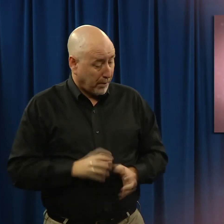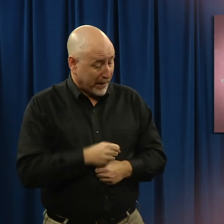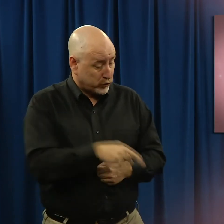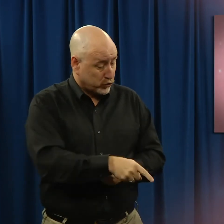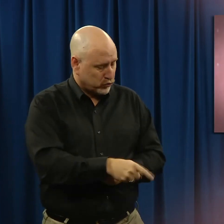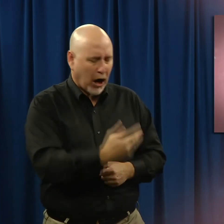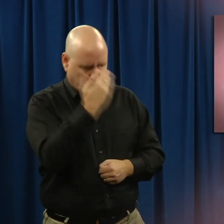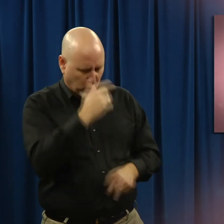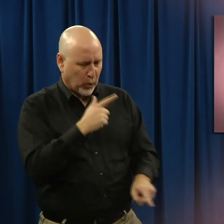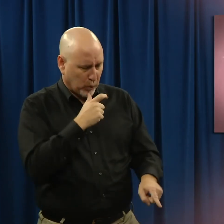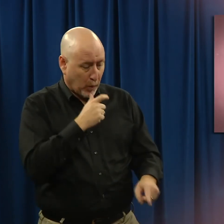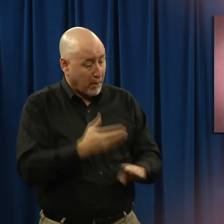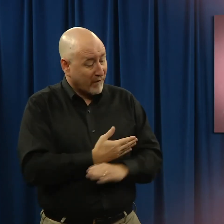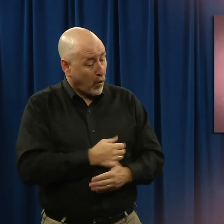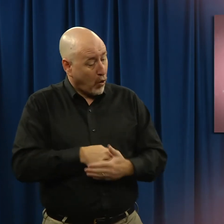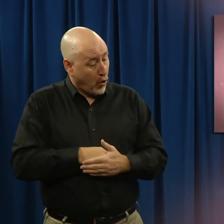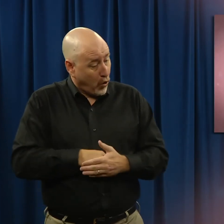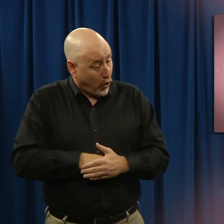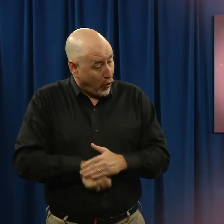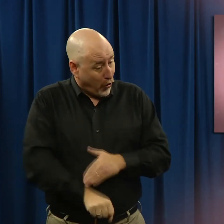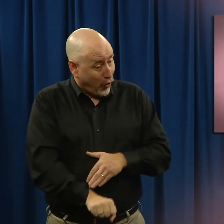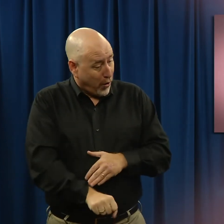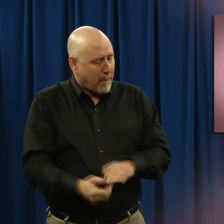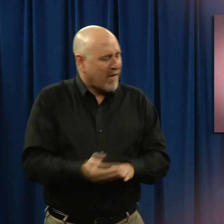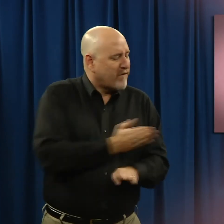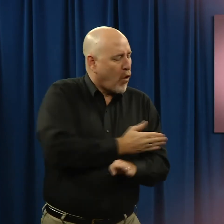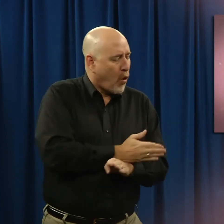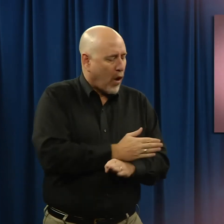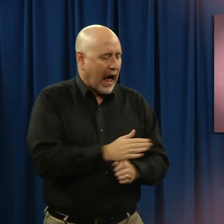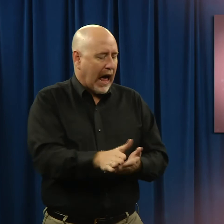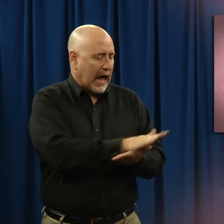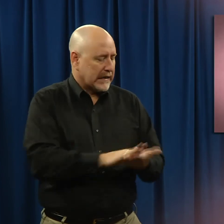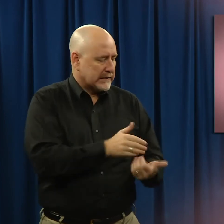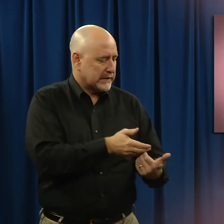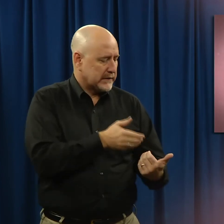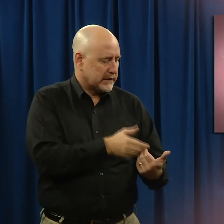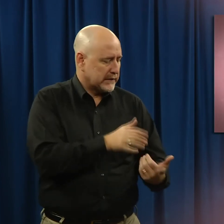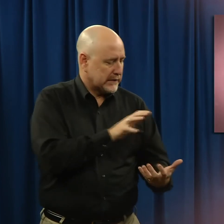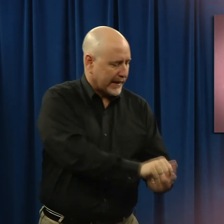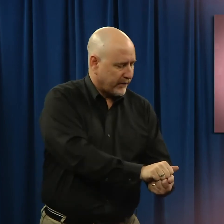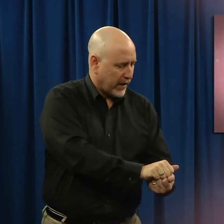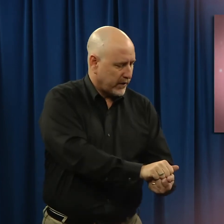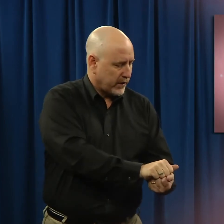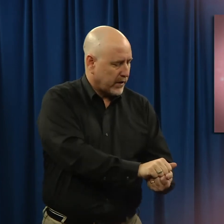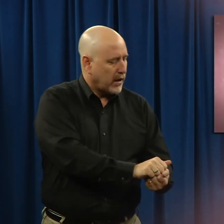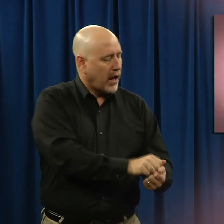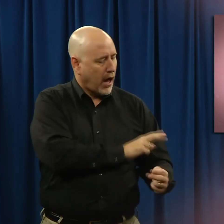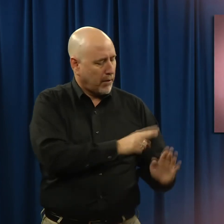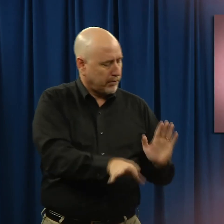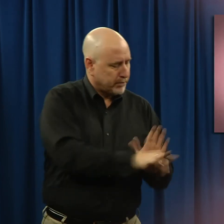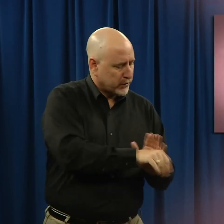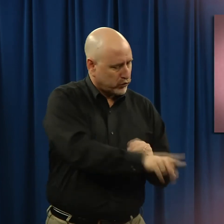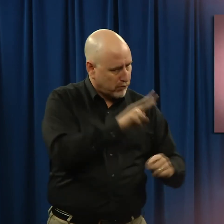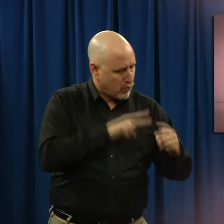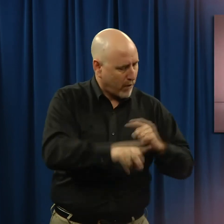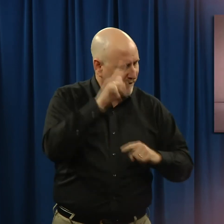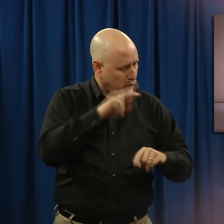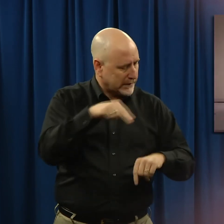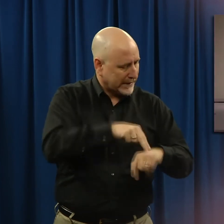thee, and before thou camest forth out of the womb, I sanctified thee, and I ordained thee a prophet unto the